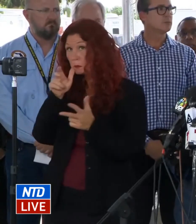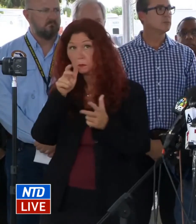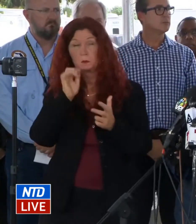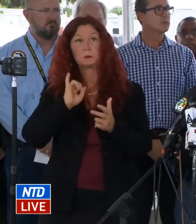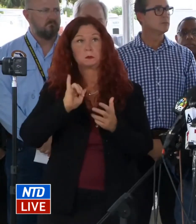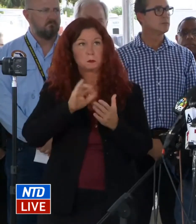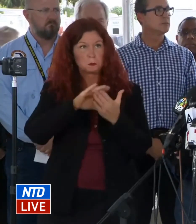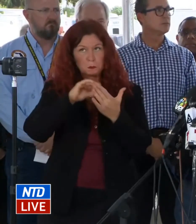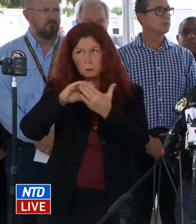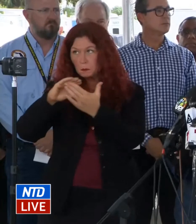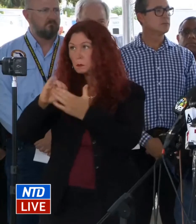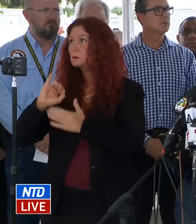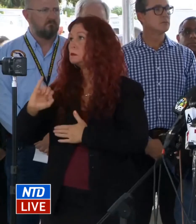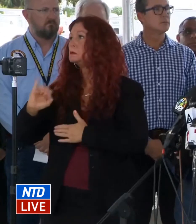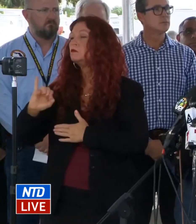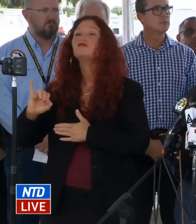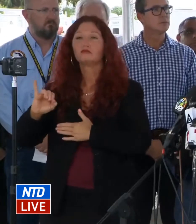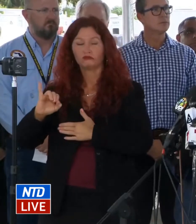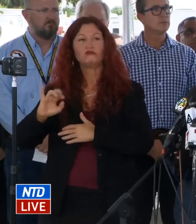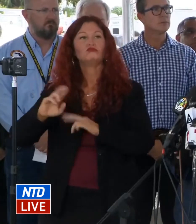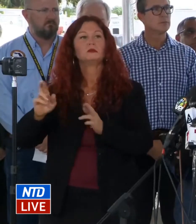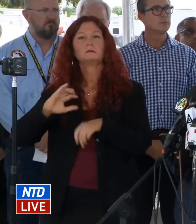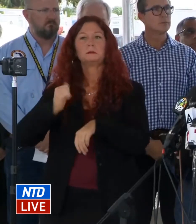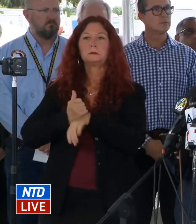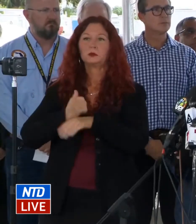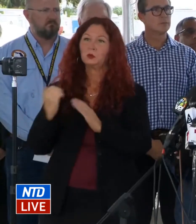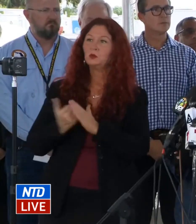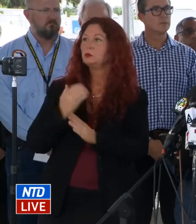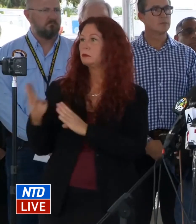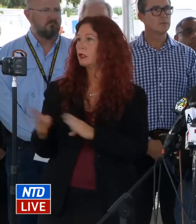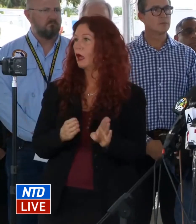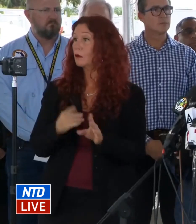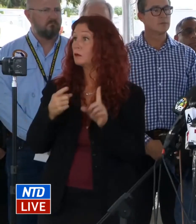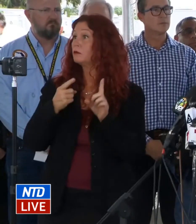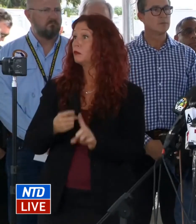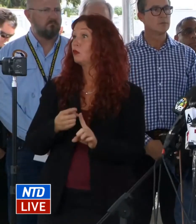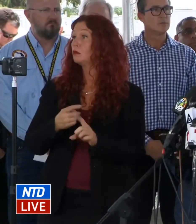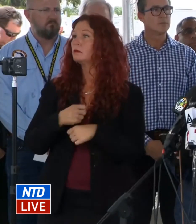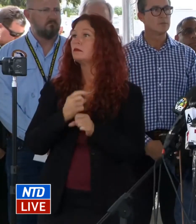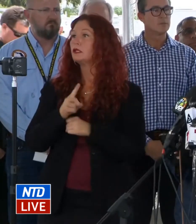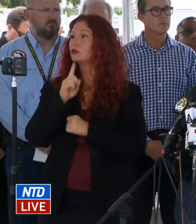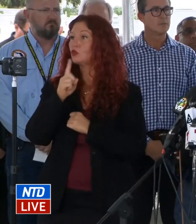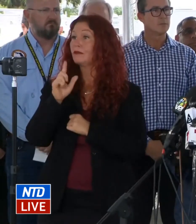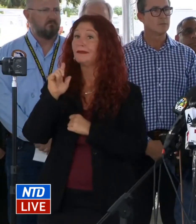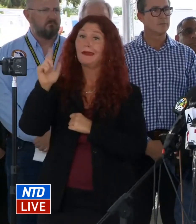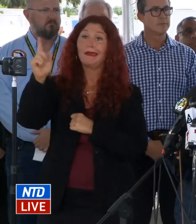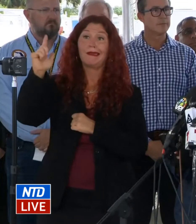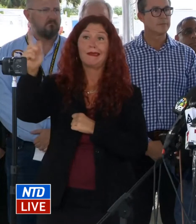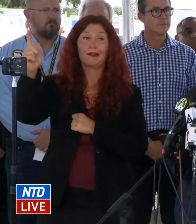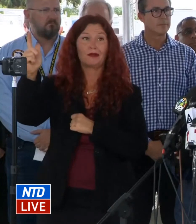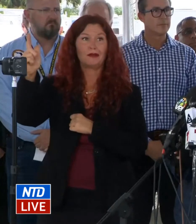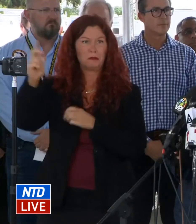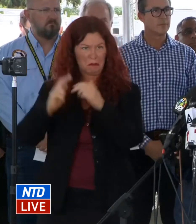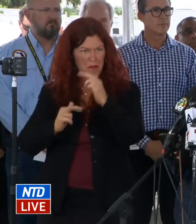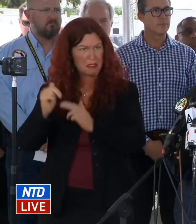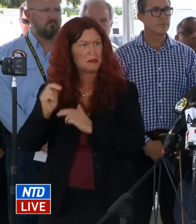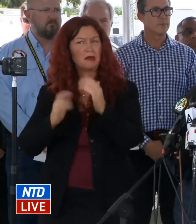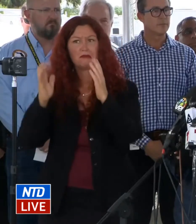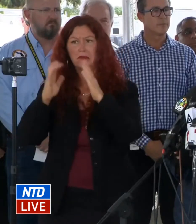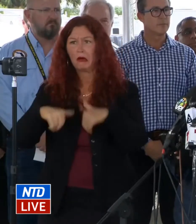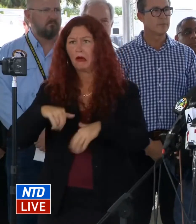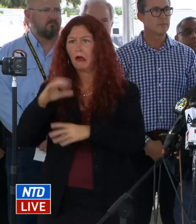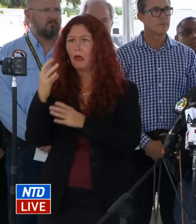that need to be made at all steps in the building process to ensure a tragedy like this will never,